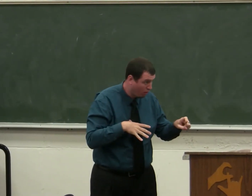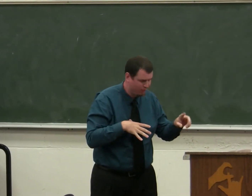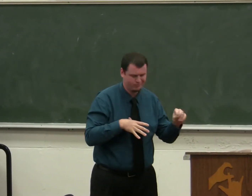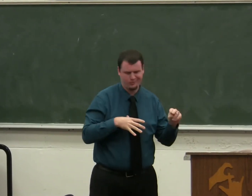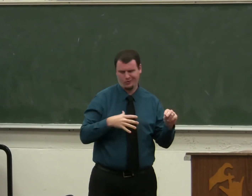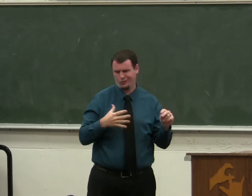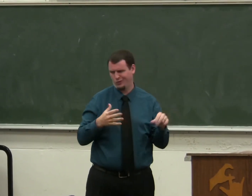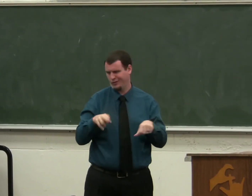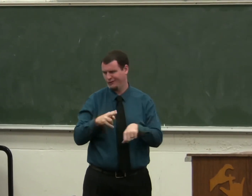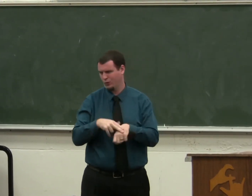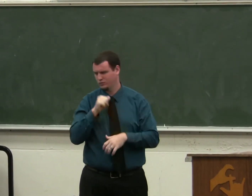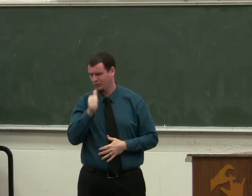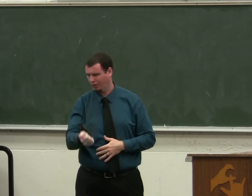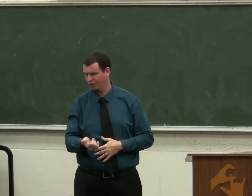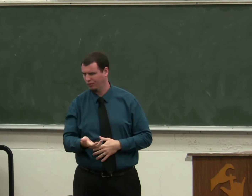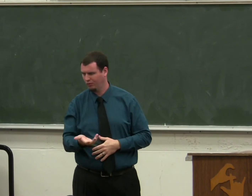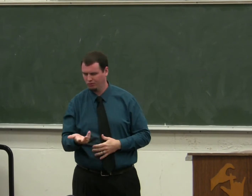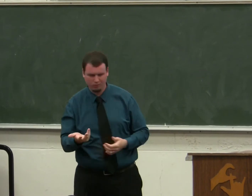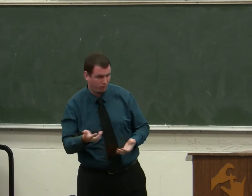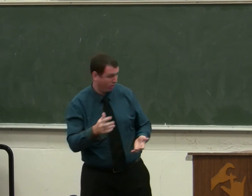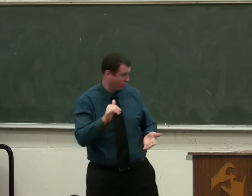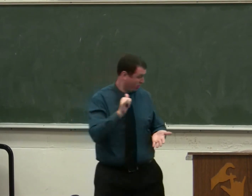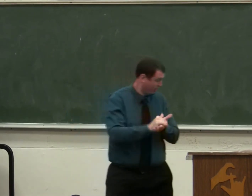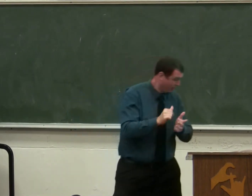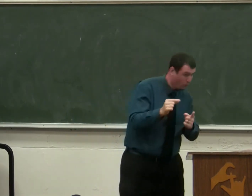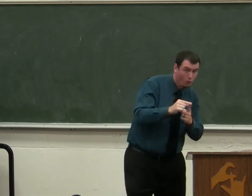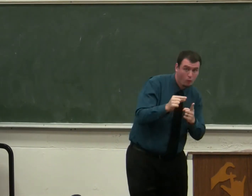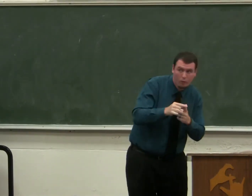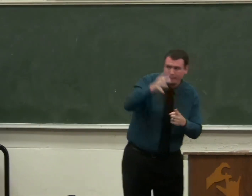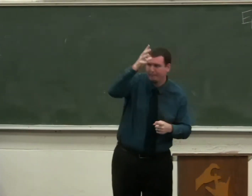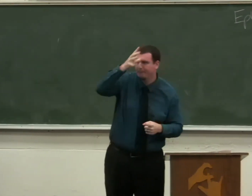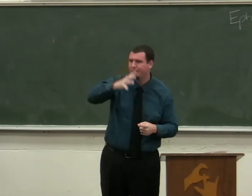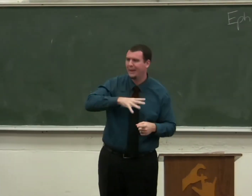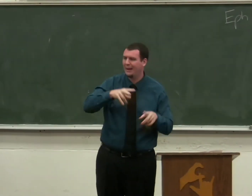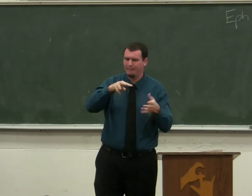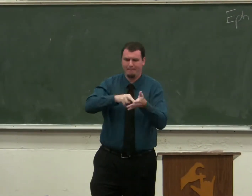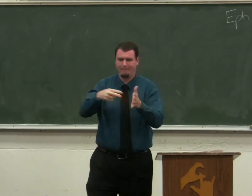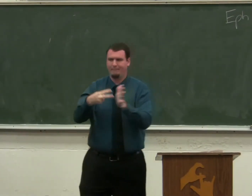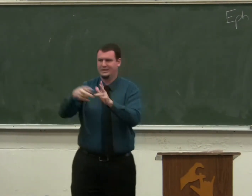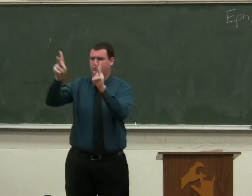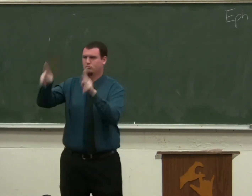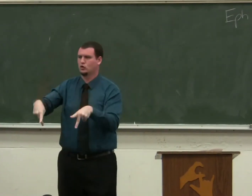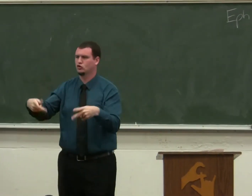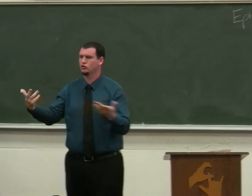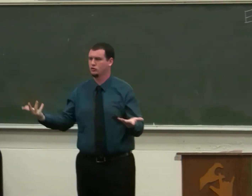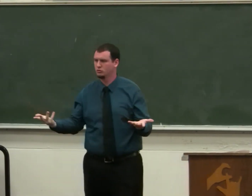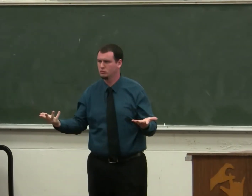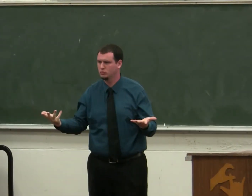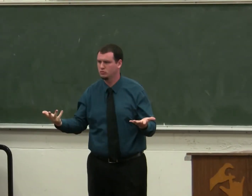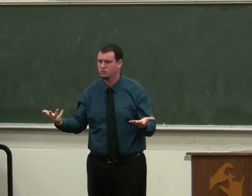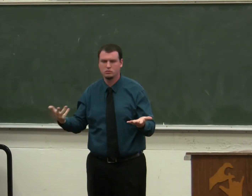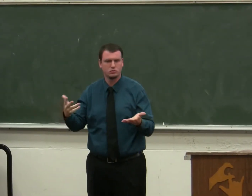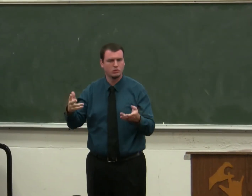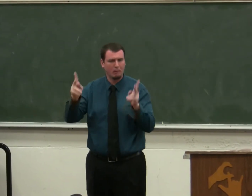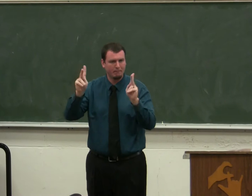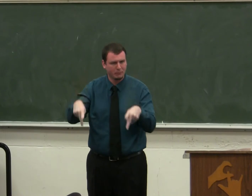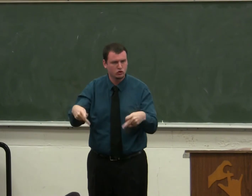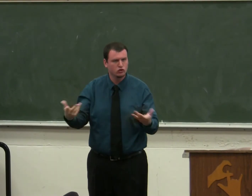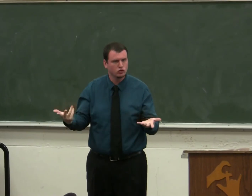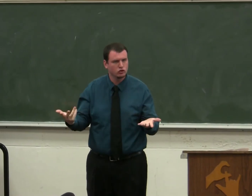men? No, of course not. That's not what he means here. The new man means a new